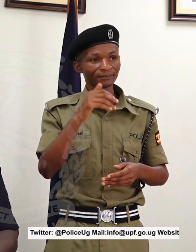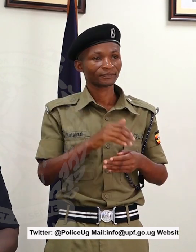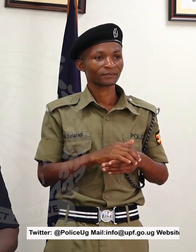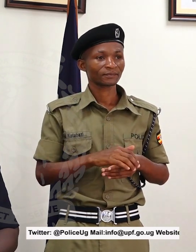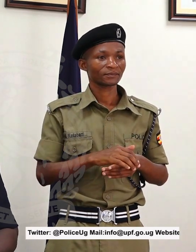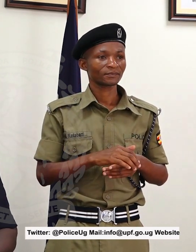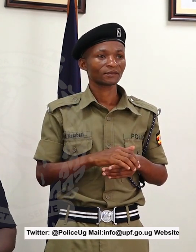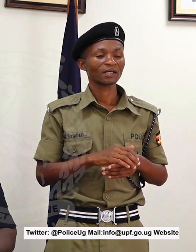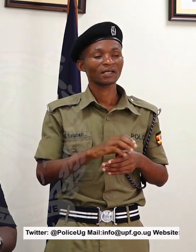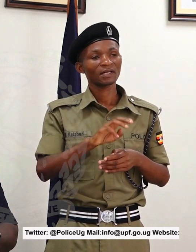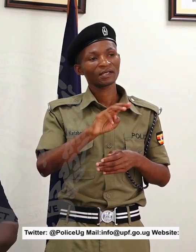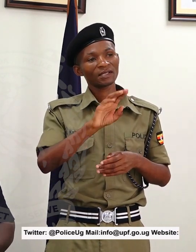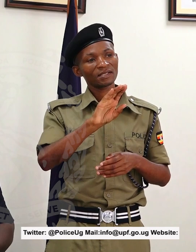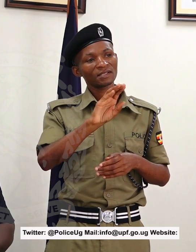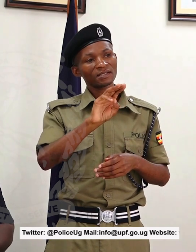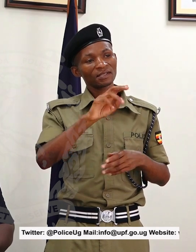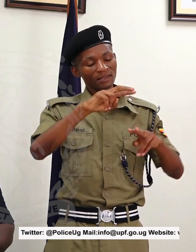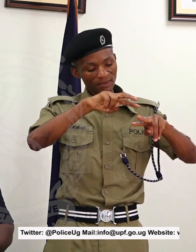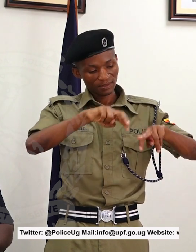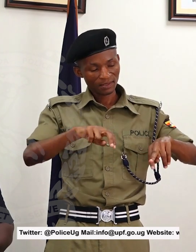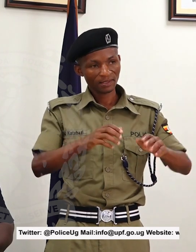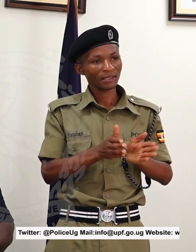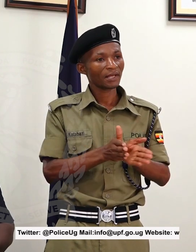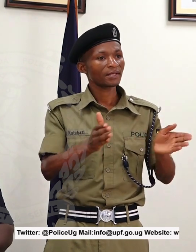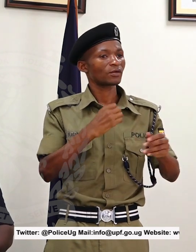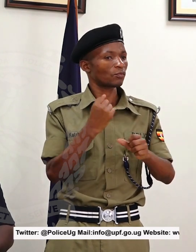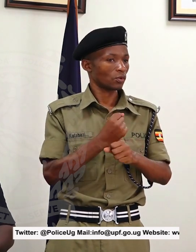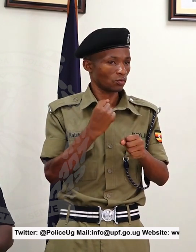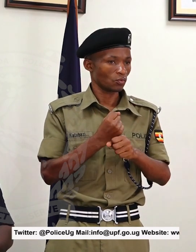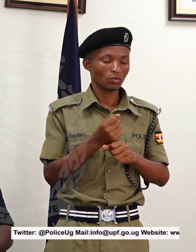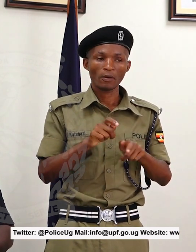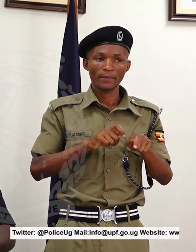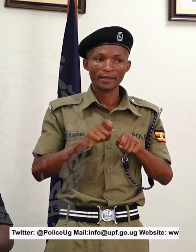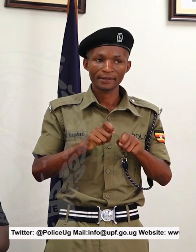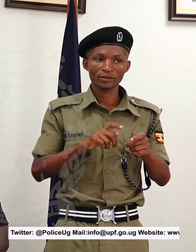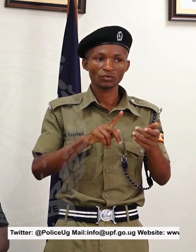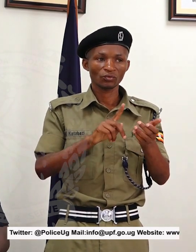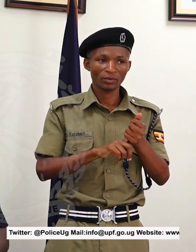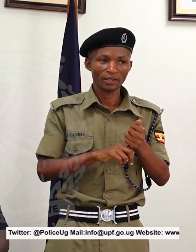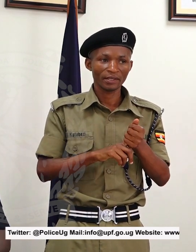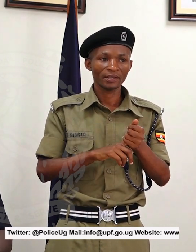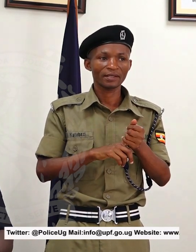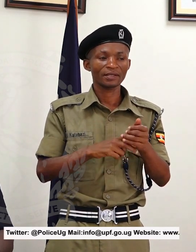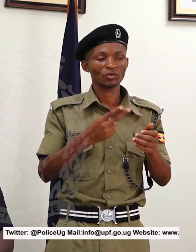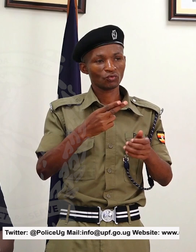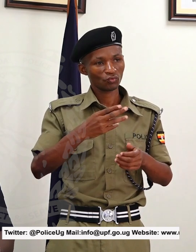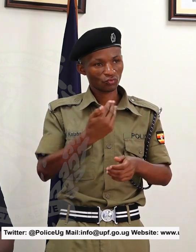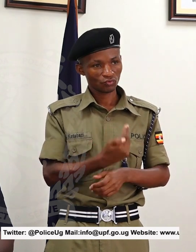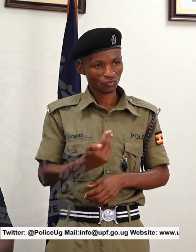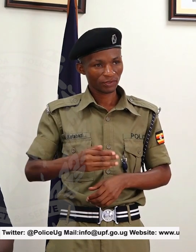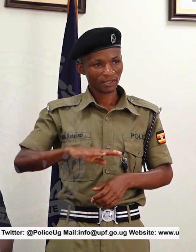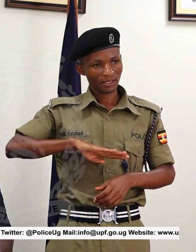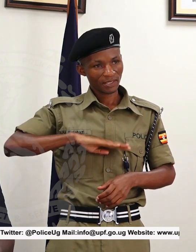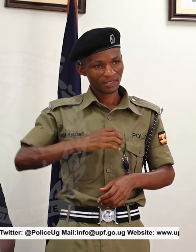from Crime Intelligence, CID and General Duties, who managed to recover two siblings aged 6 and 10